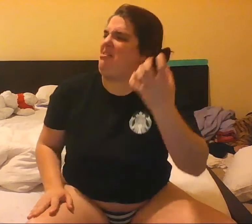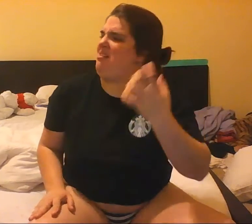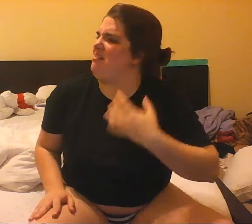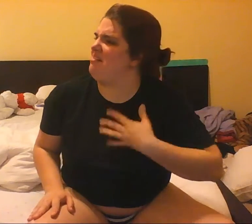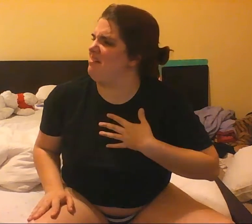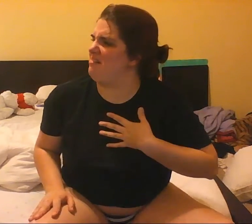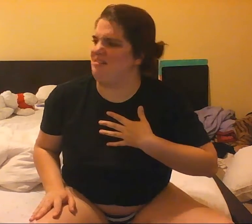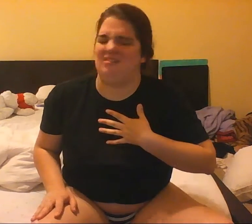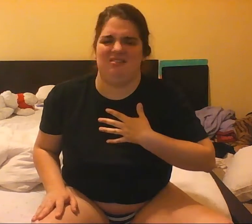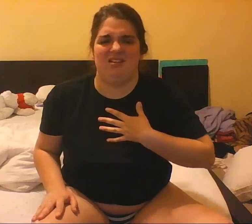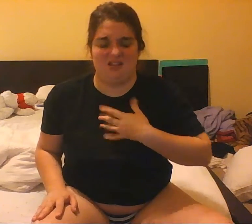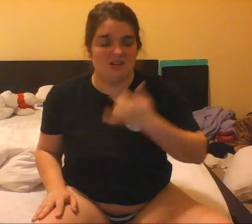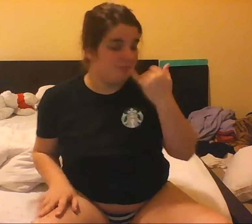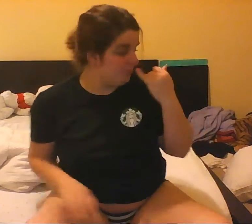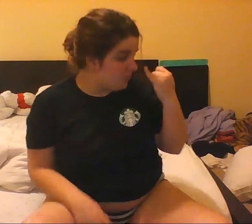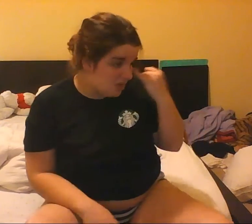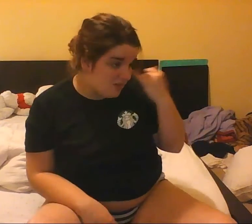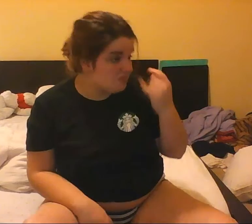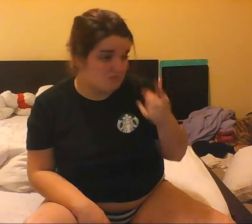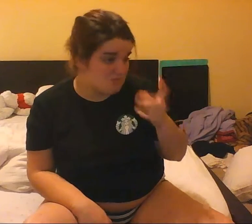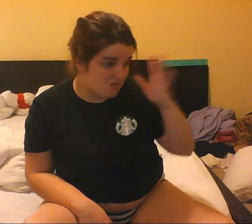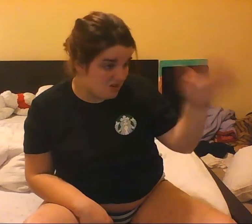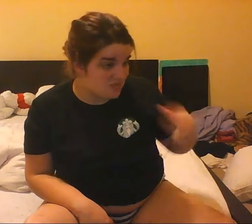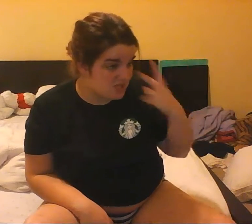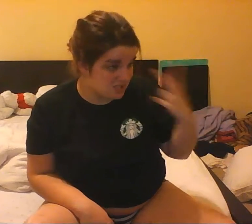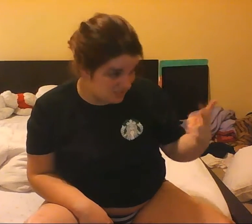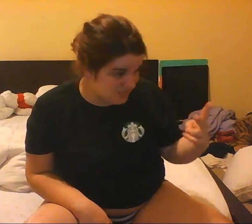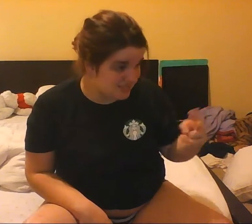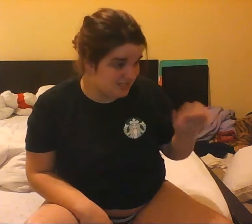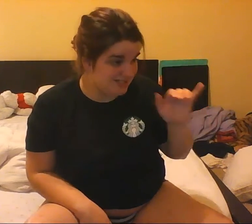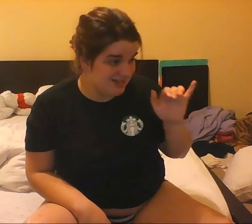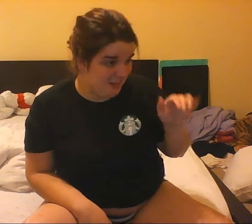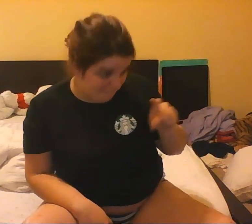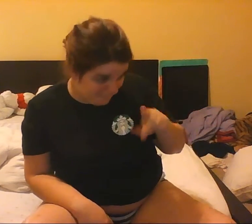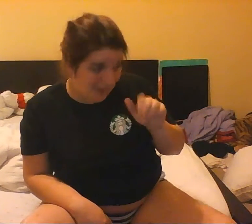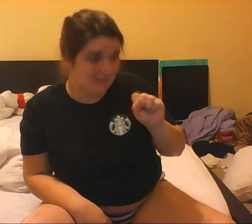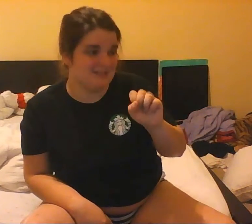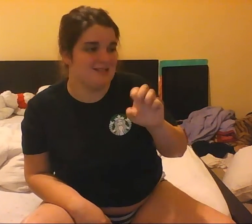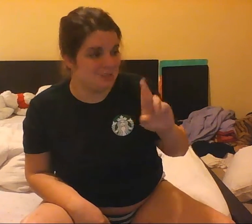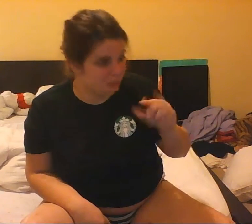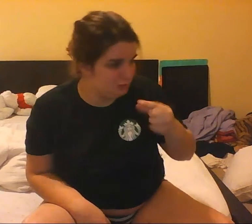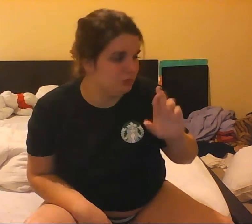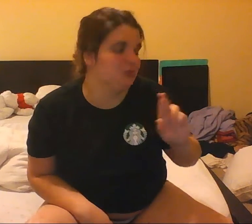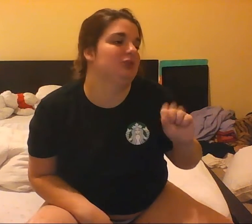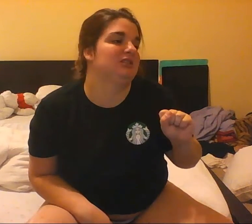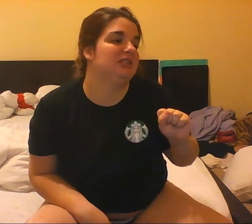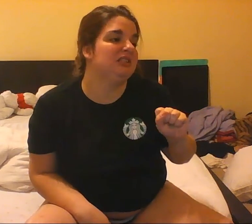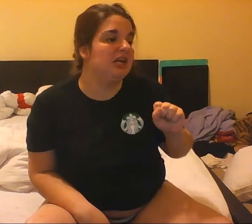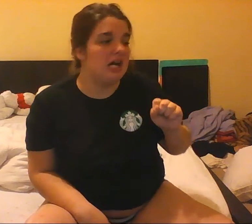ship in space going somewhere on a journey. And Chris Pratt wakes up like 100